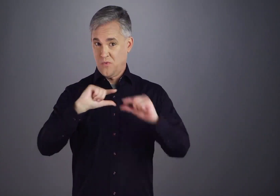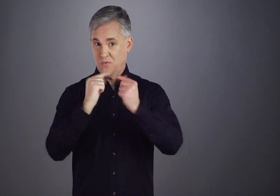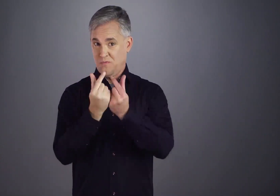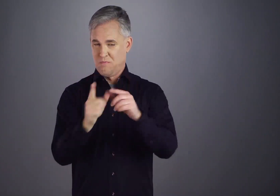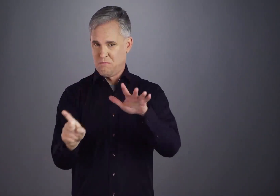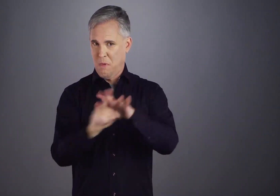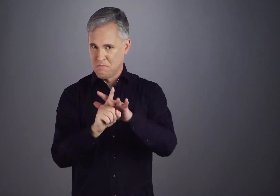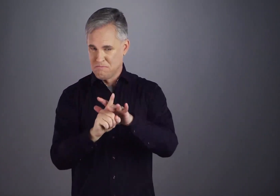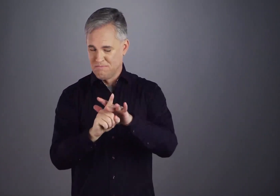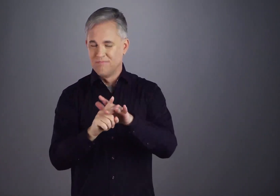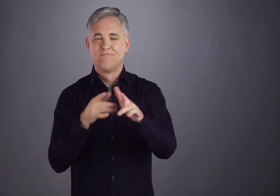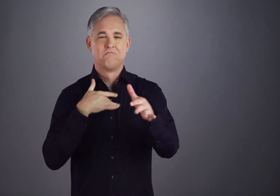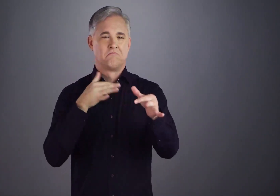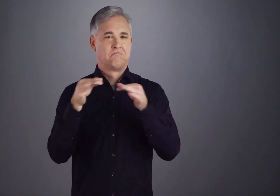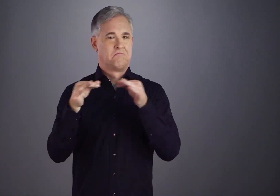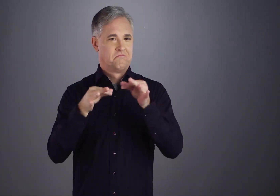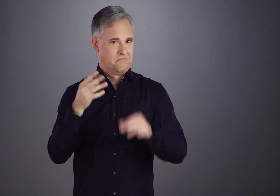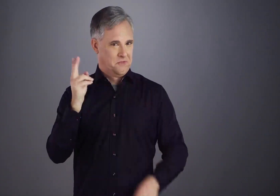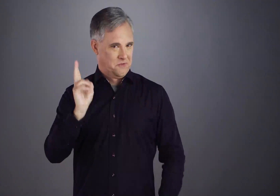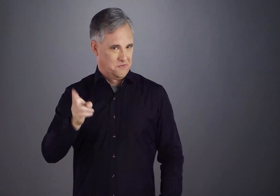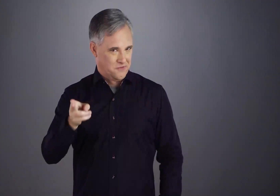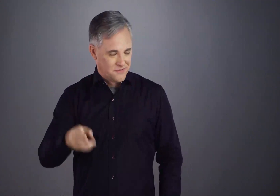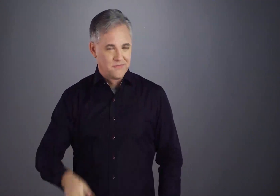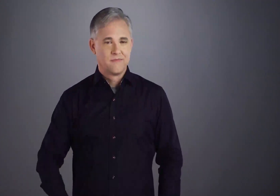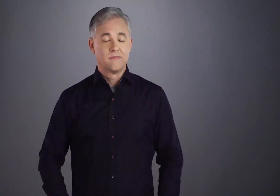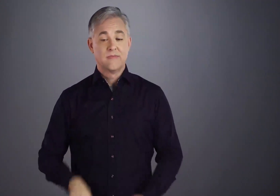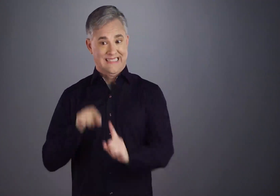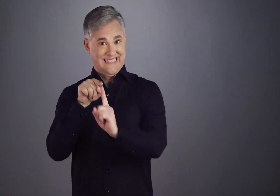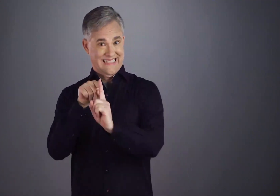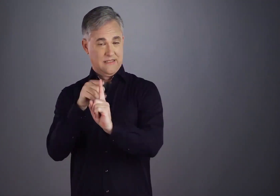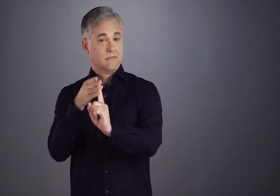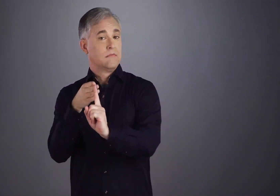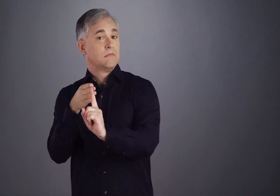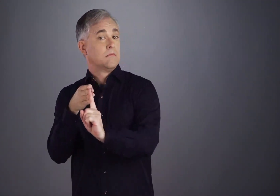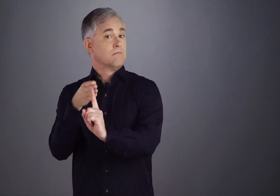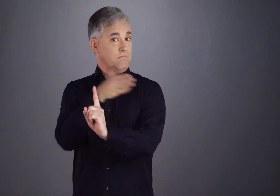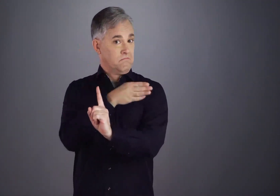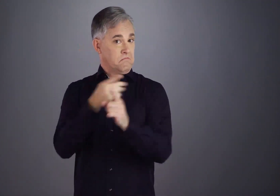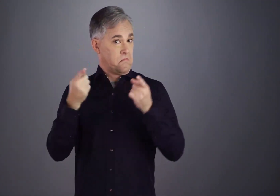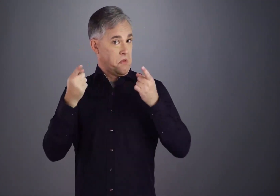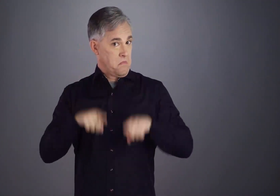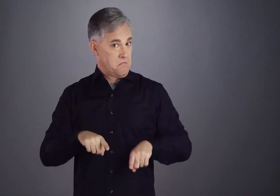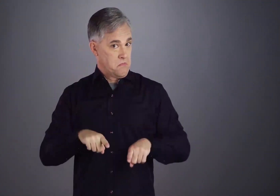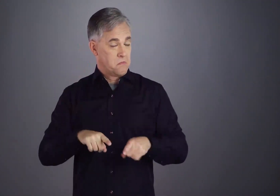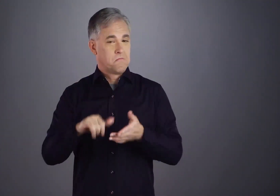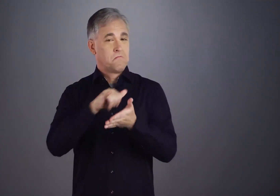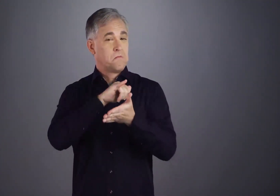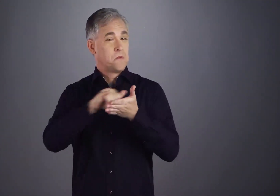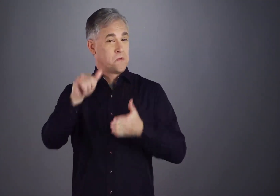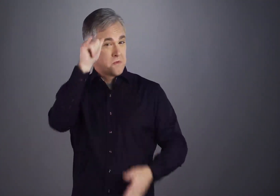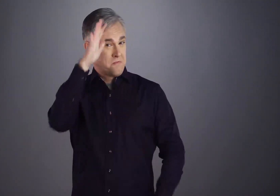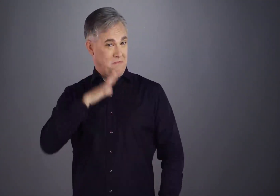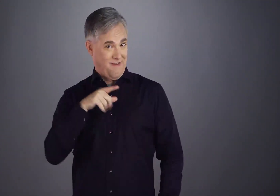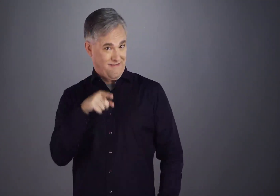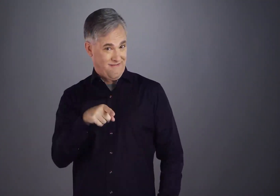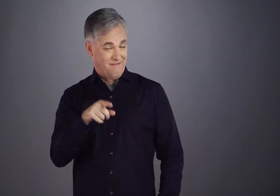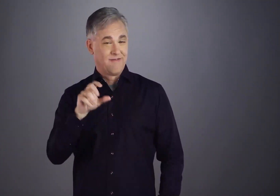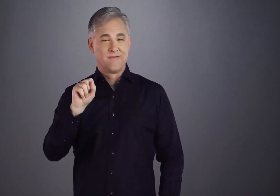The spark that was to flare into the first AA group was struck at Akron, Ohio in June 1935 during a